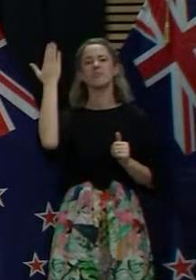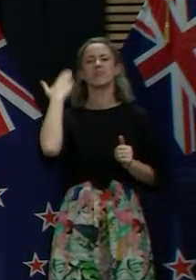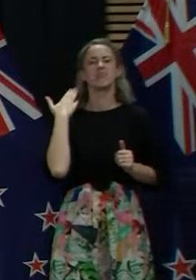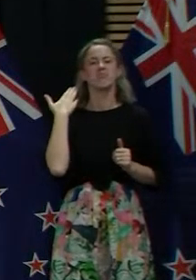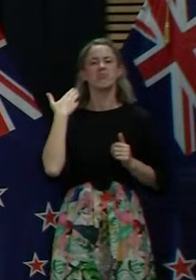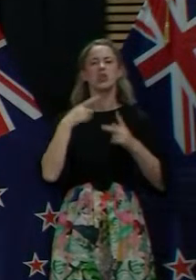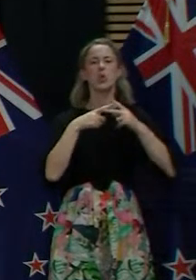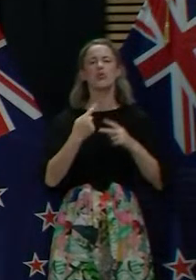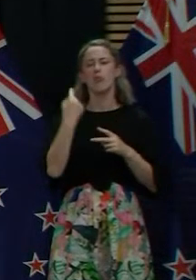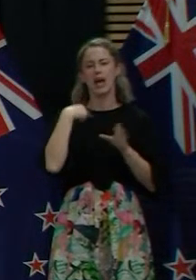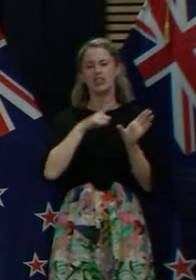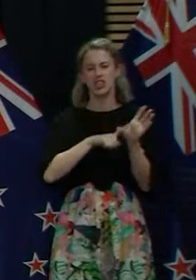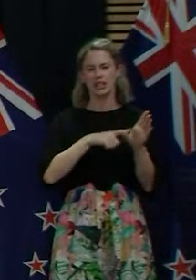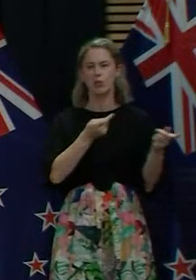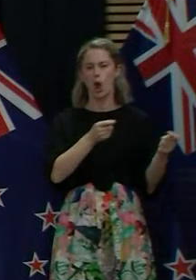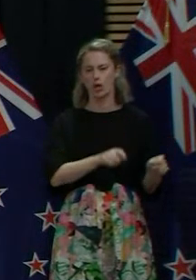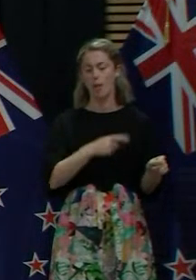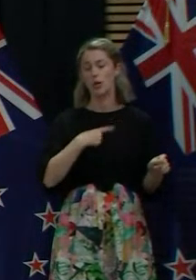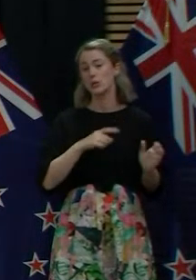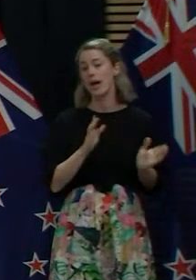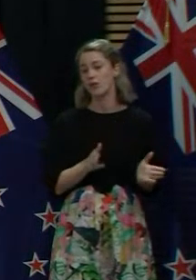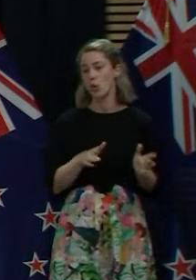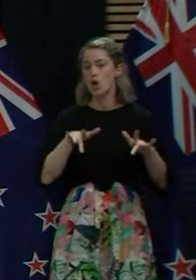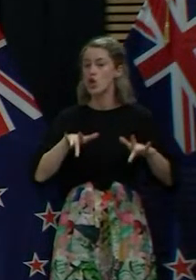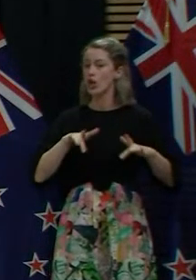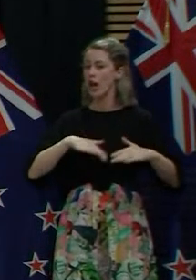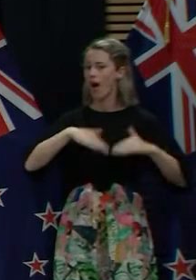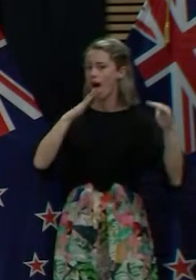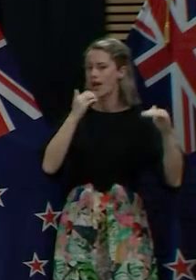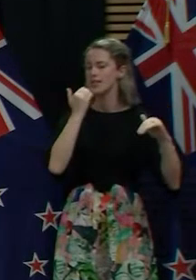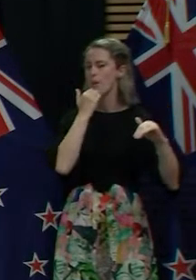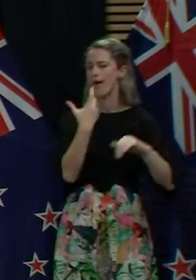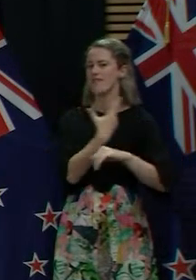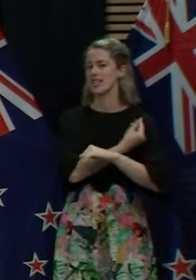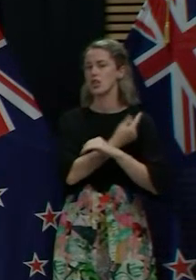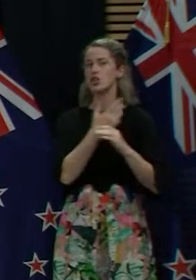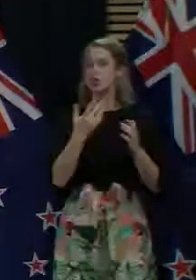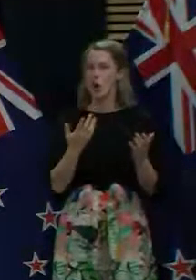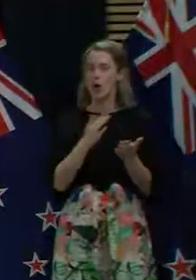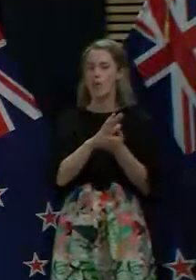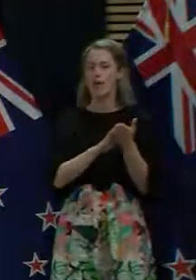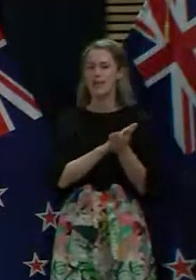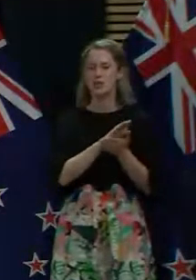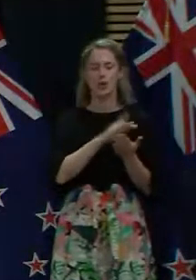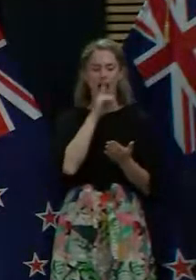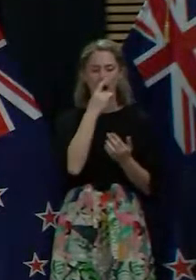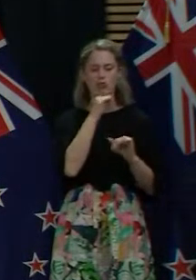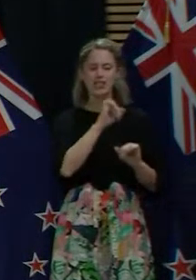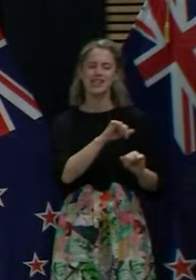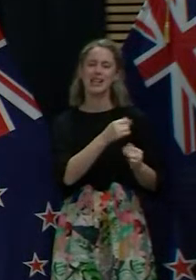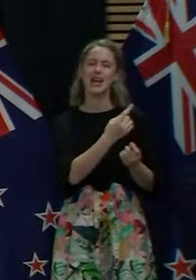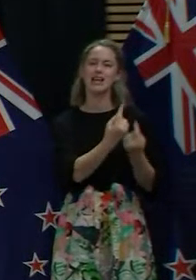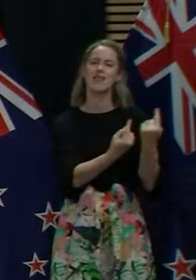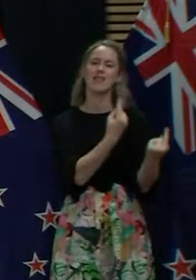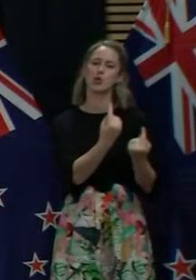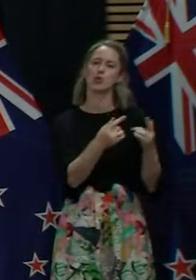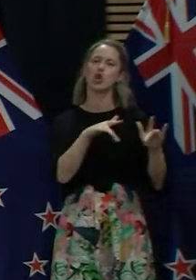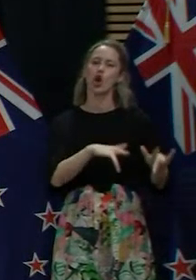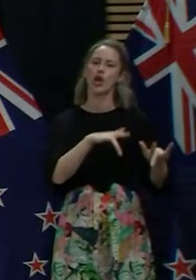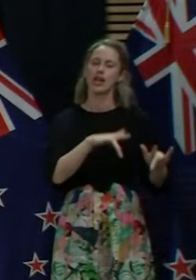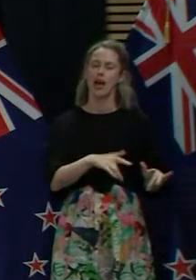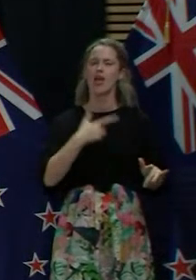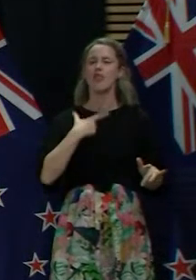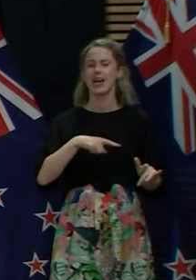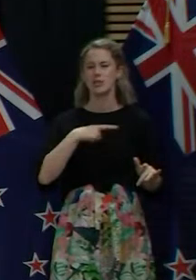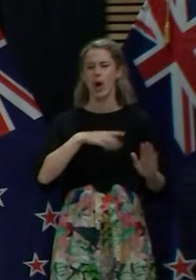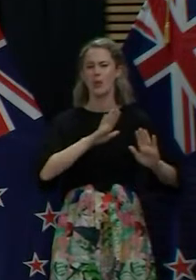to take on because we need to. Because we don't have high rates of vaccination, so we don't have that individual protection for people. So that's why we have to